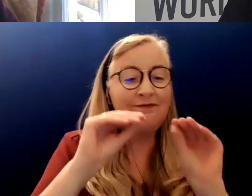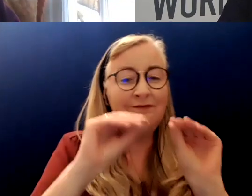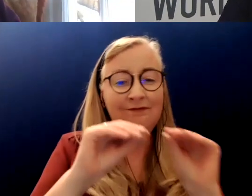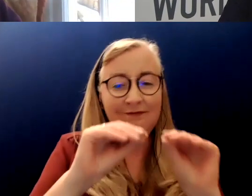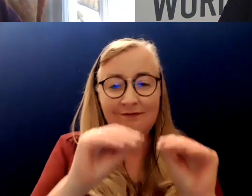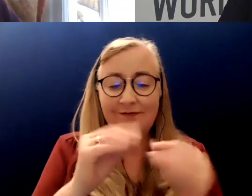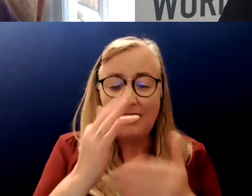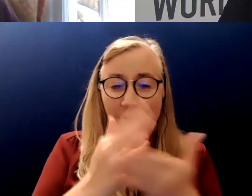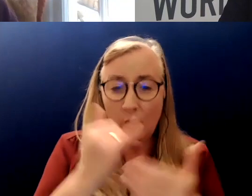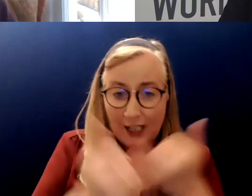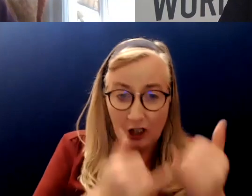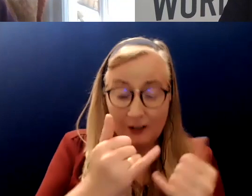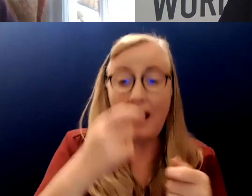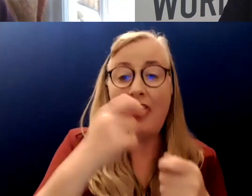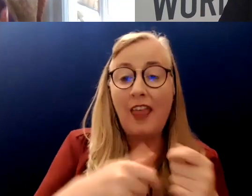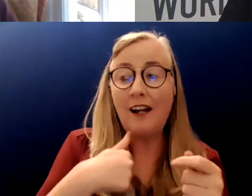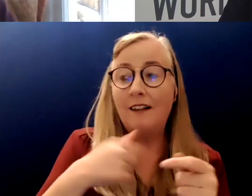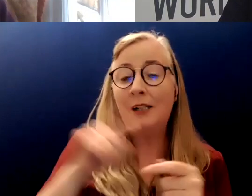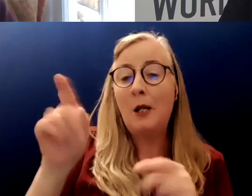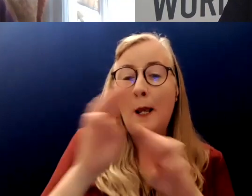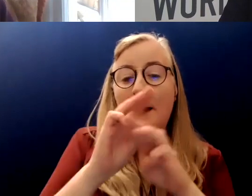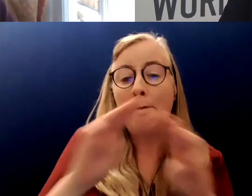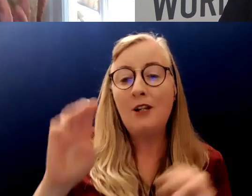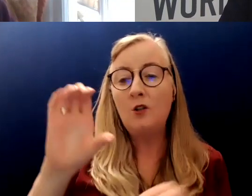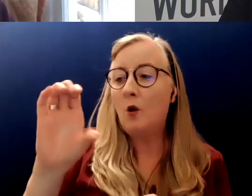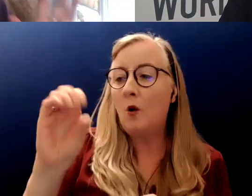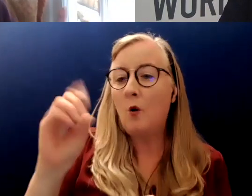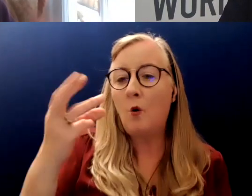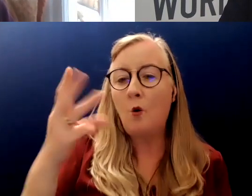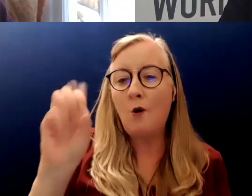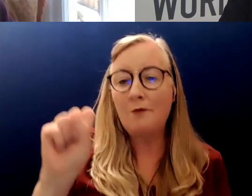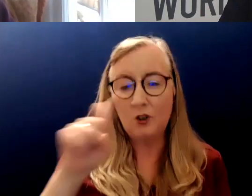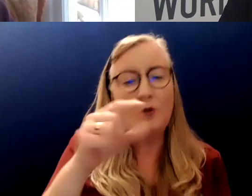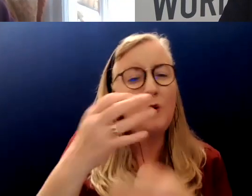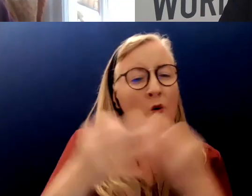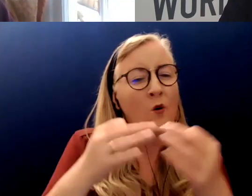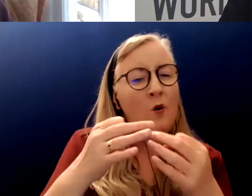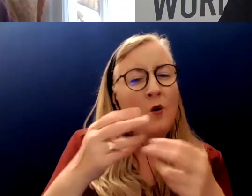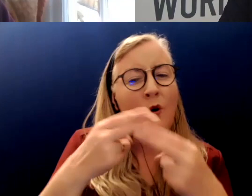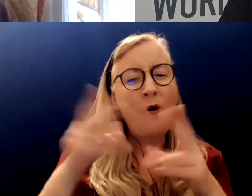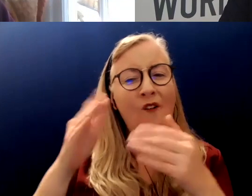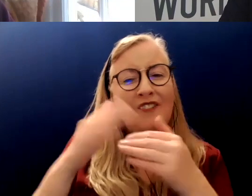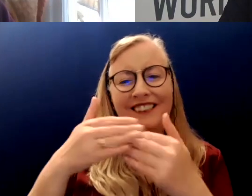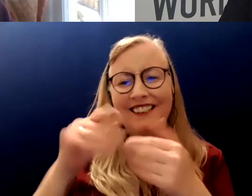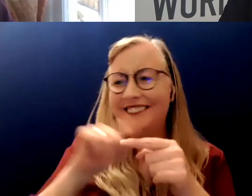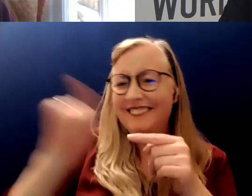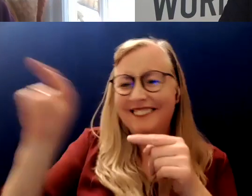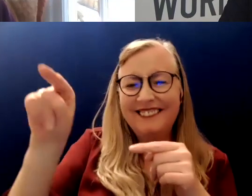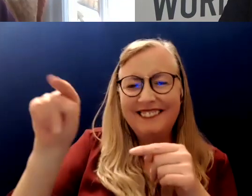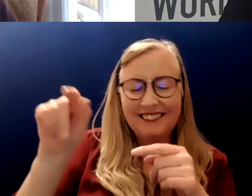I was recruited by a Peace Corps volunteer. This is a voluntary group where you go overseas to do volunteer work, and